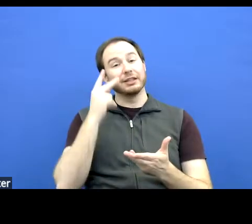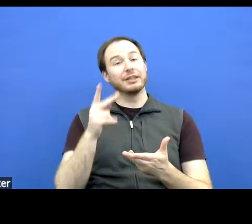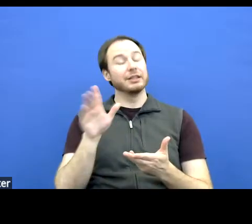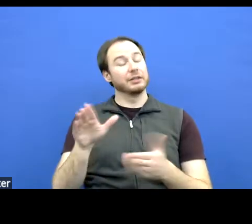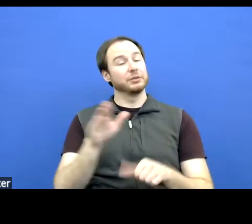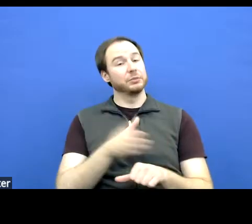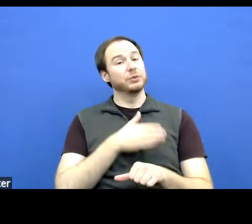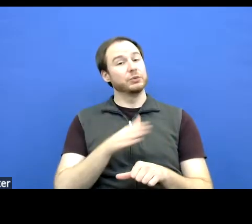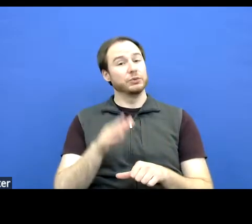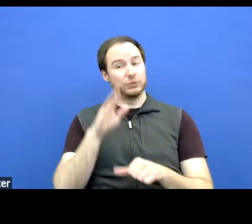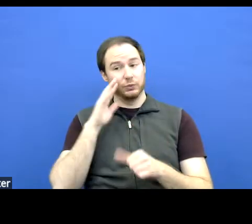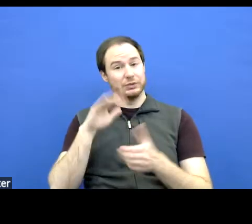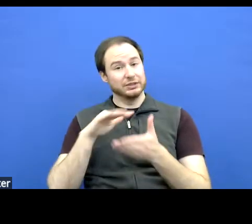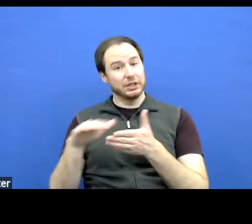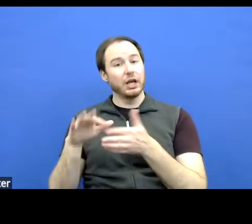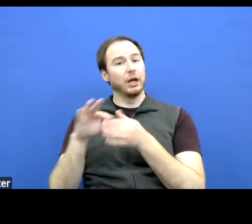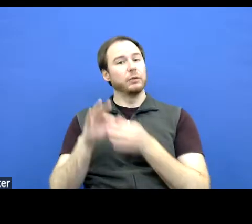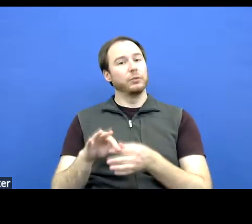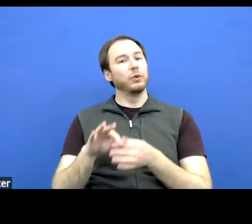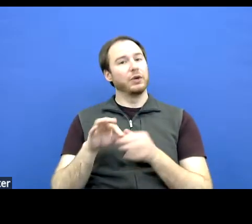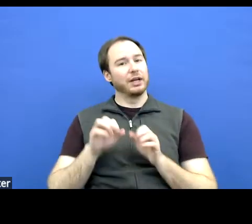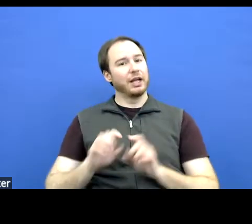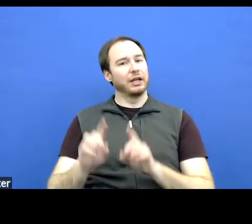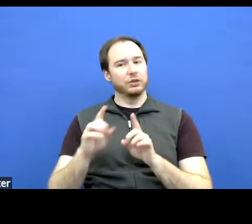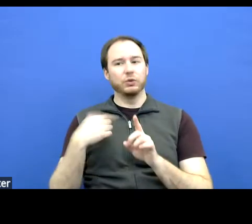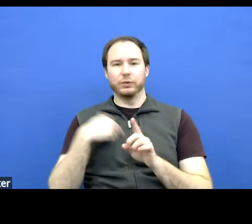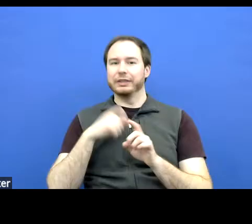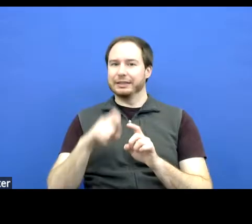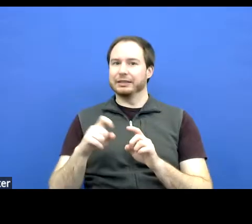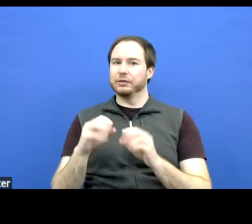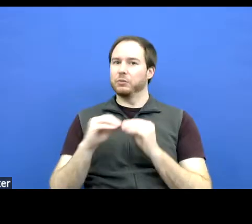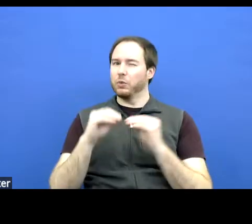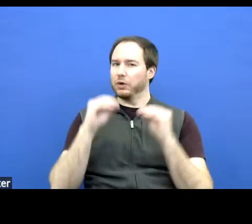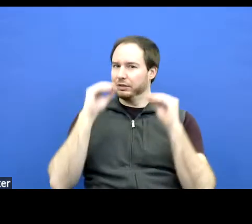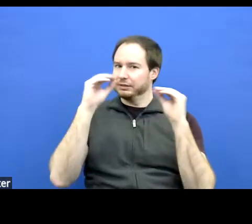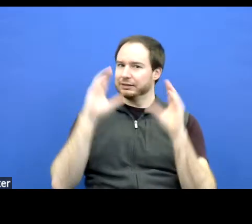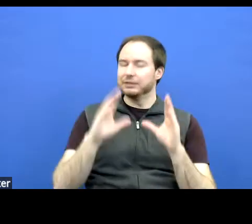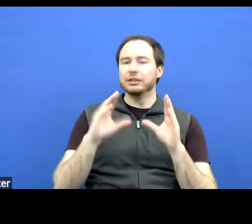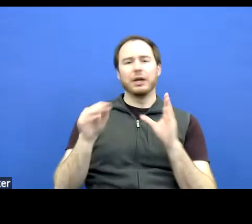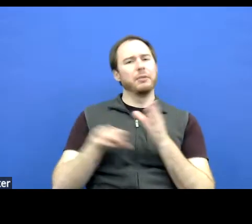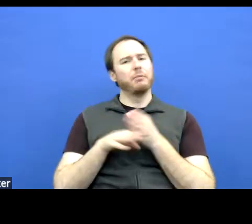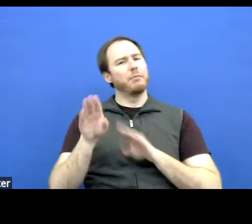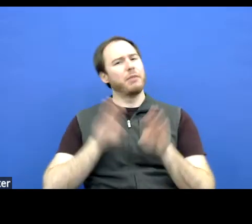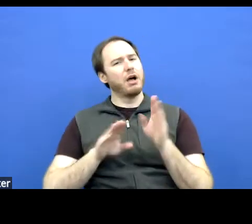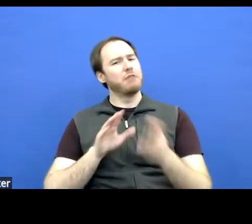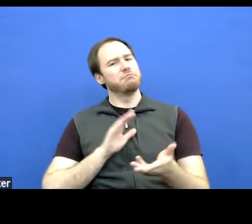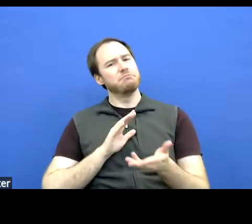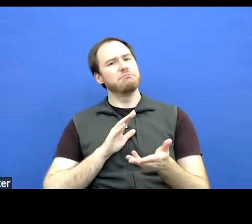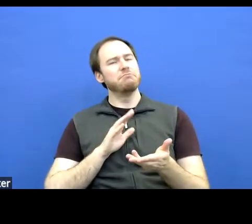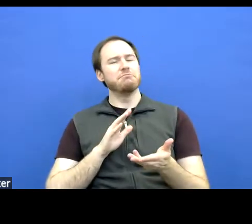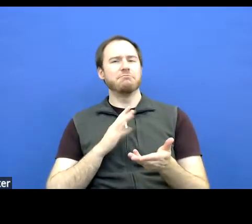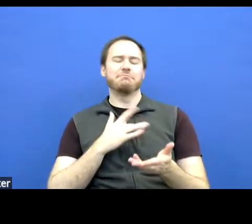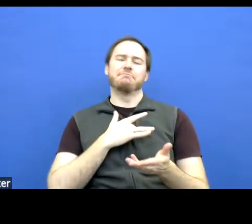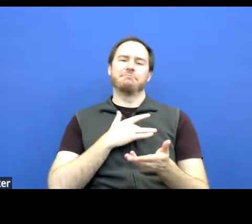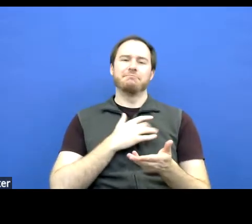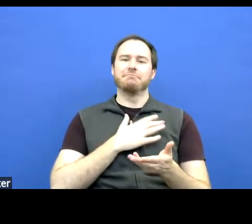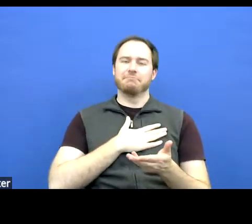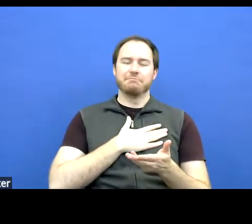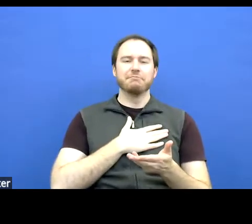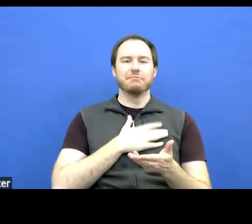he's going to study, but education. We definitely need more teachers, and a minor in biology, which is straight to my heart